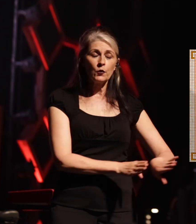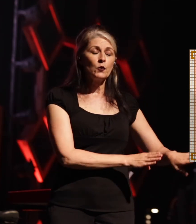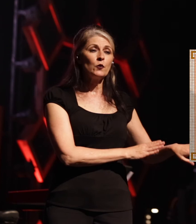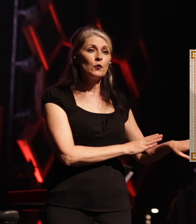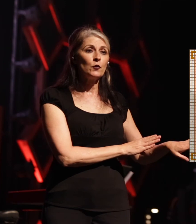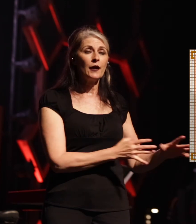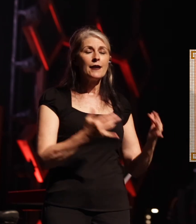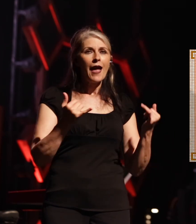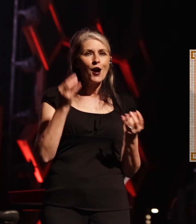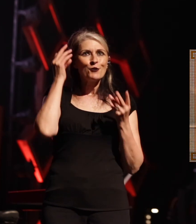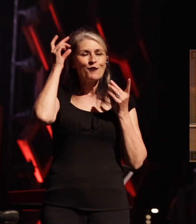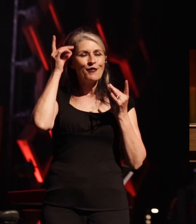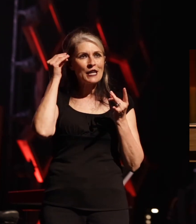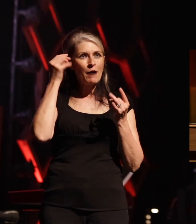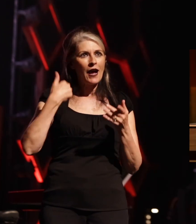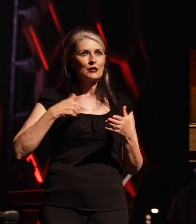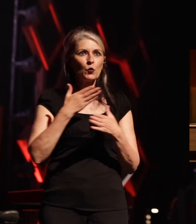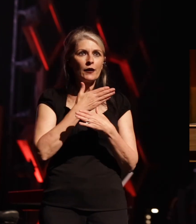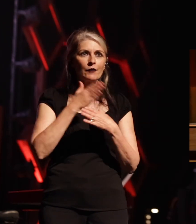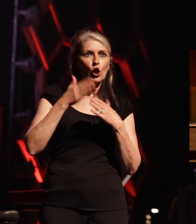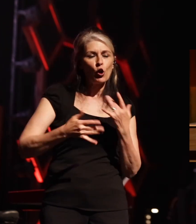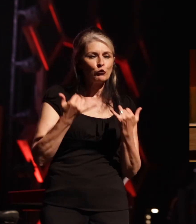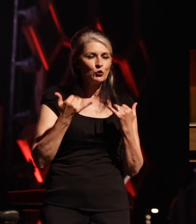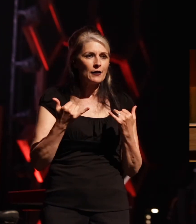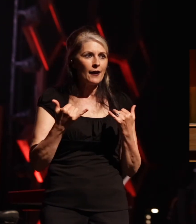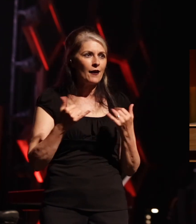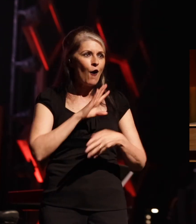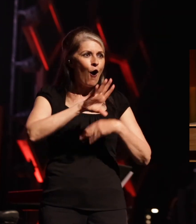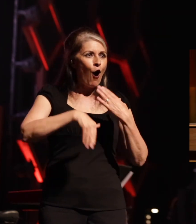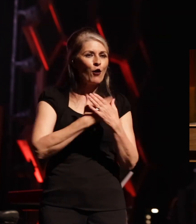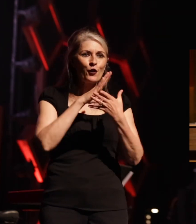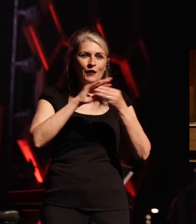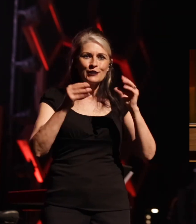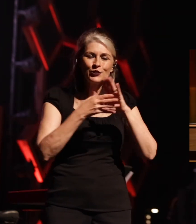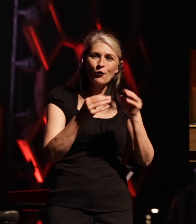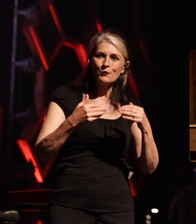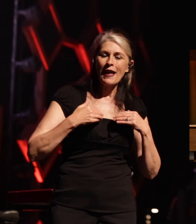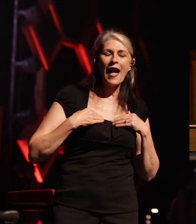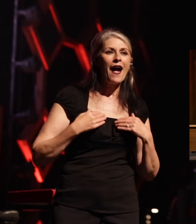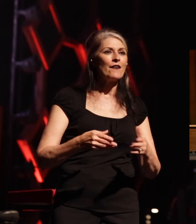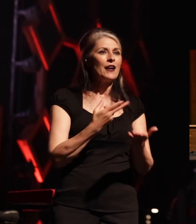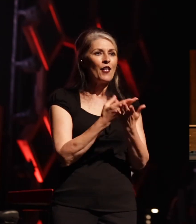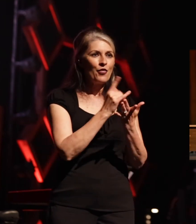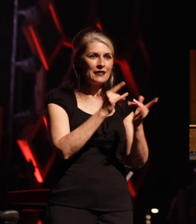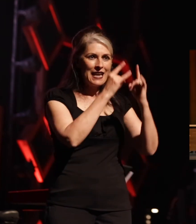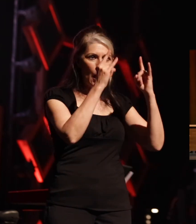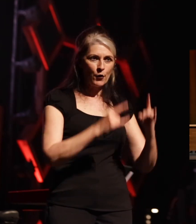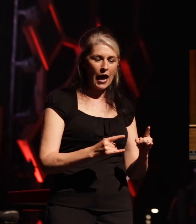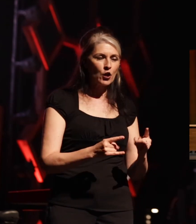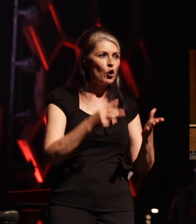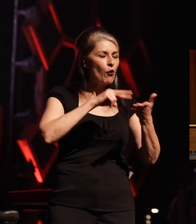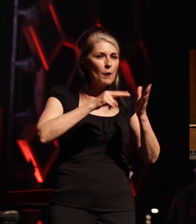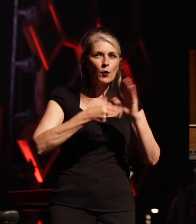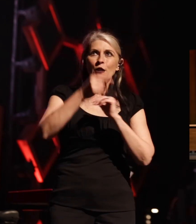today, and all of these stories that we have, and just the tabernacle and the purpose of the tabernacle, that God has always wanted his people to